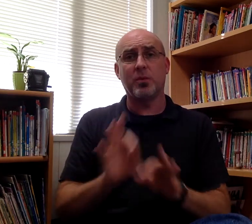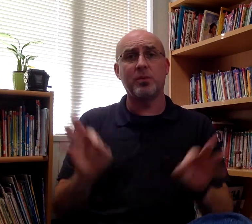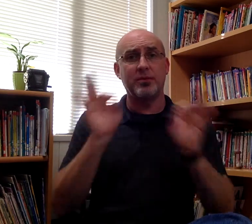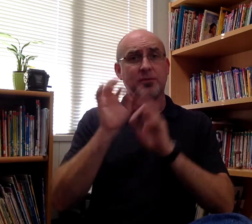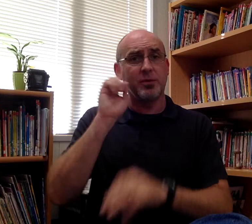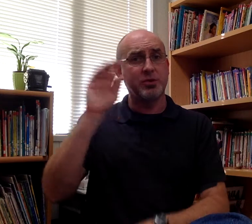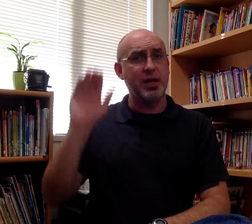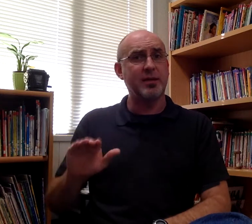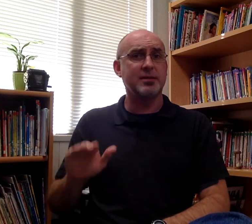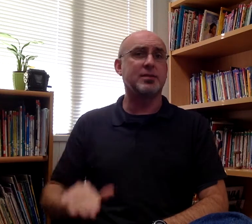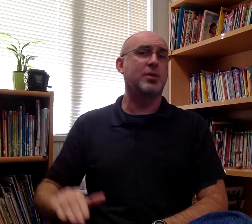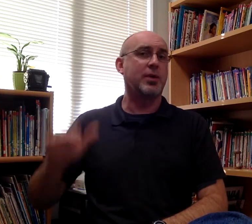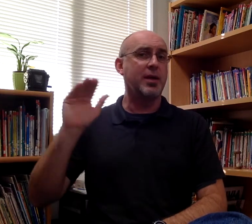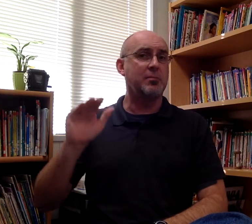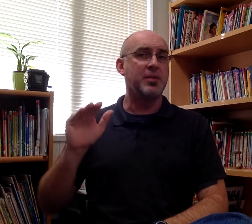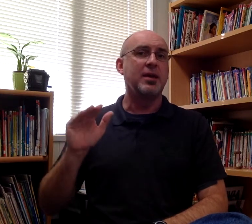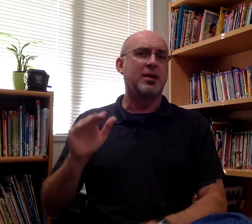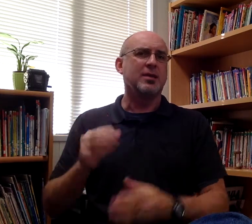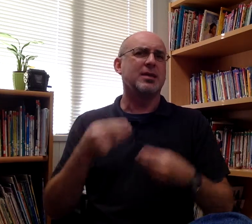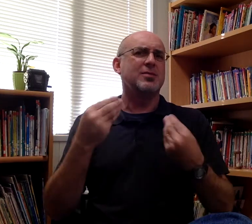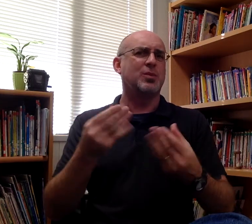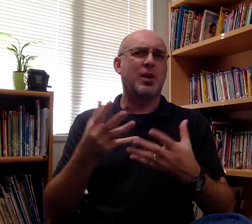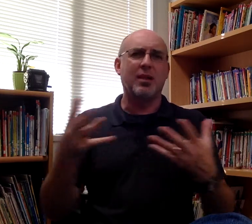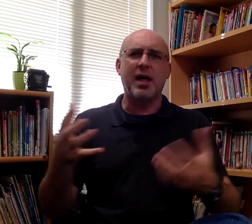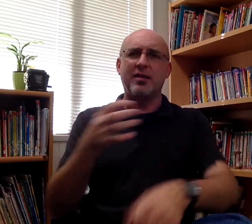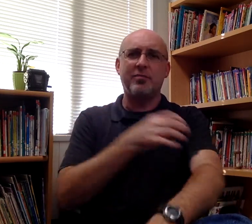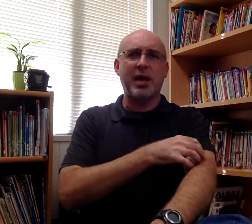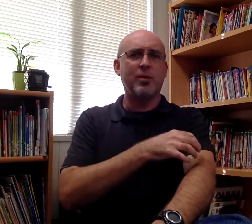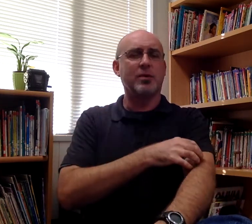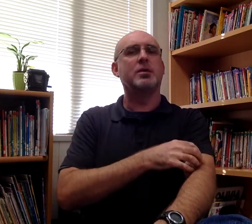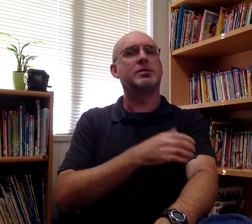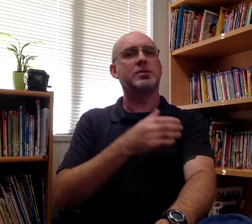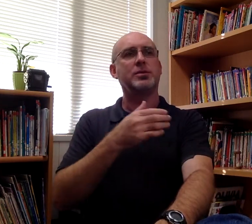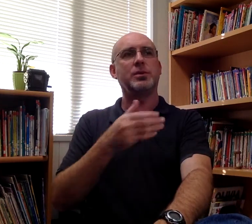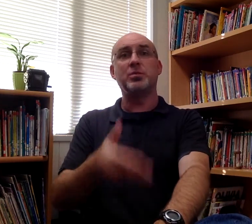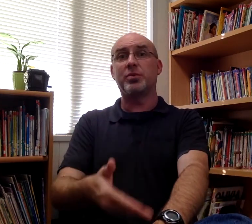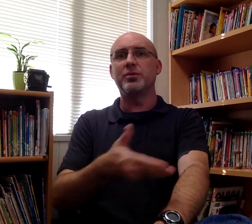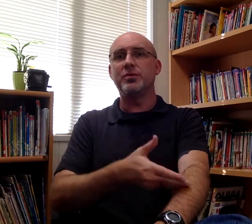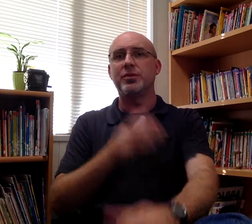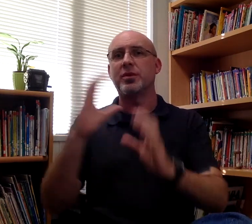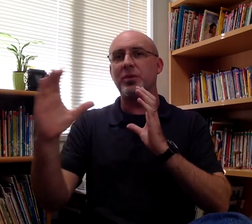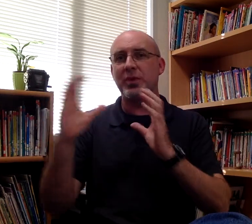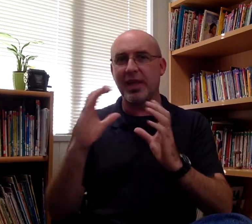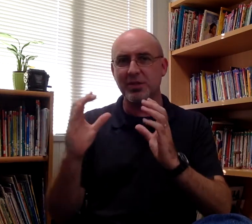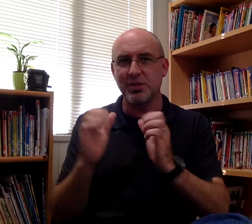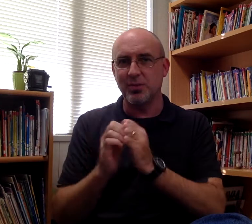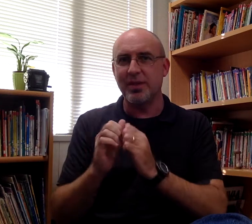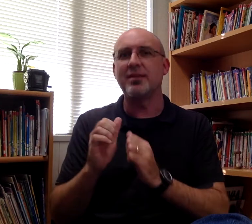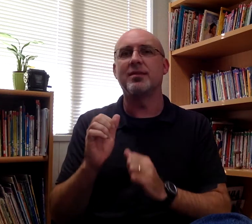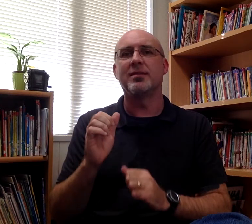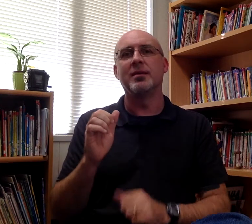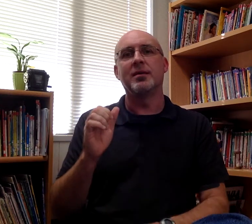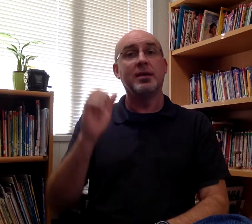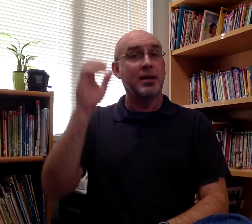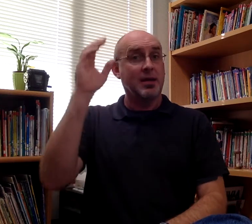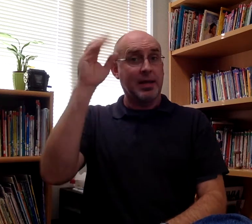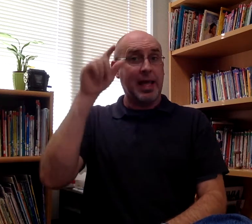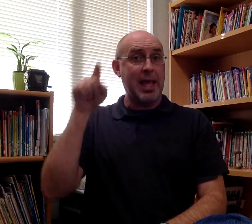important for your child as they're growing up. It gives you a lot of power to improve your communication with